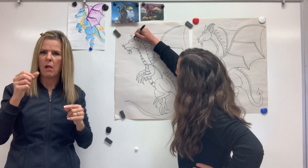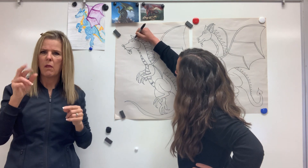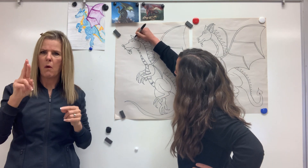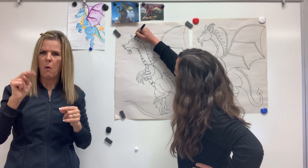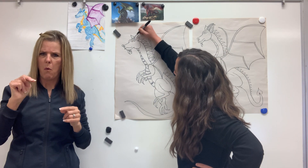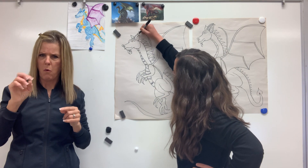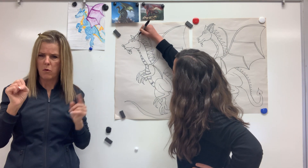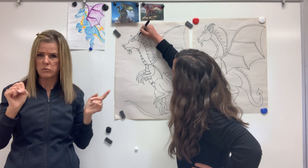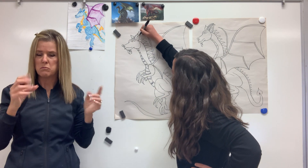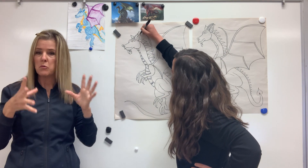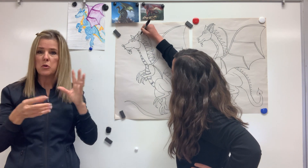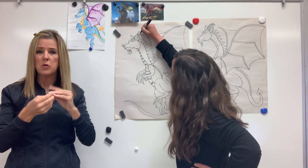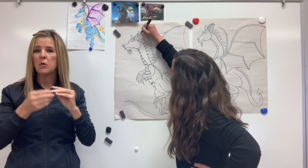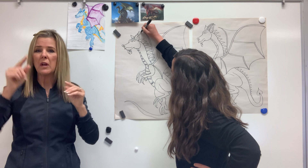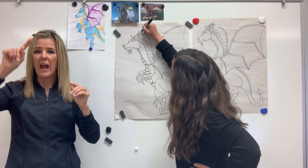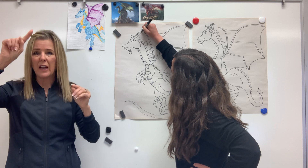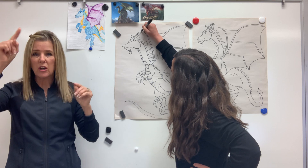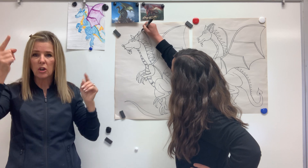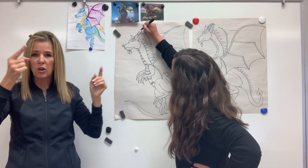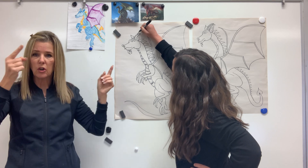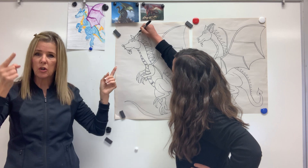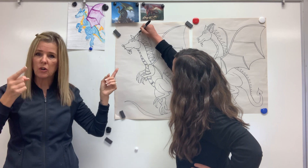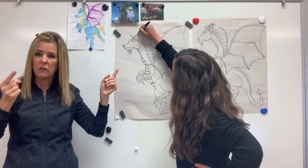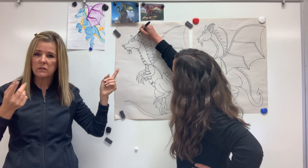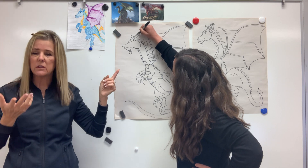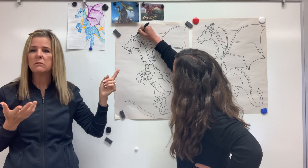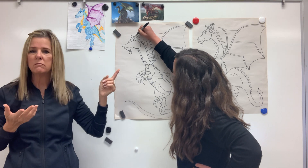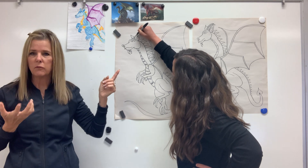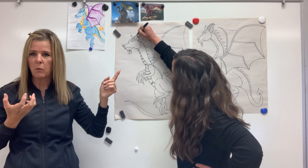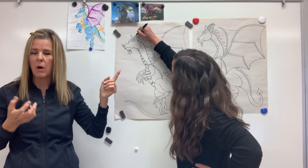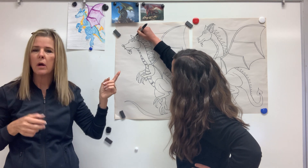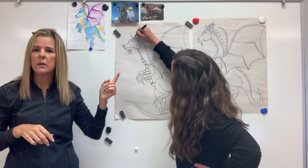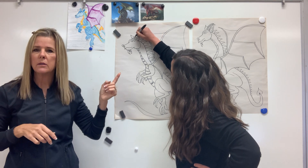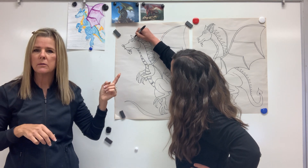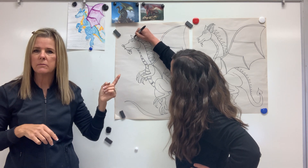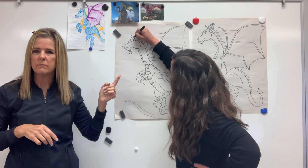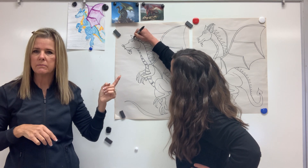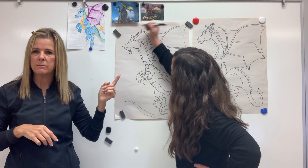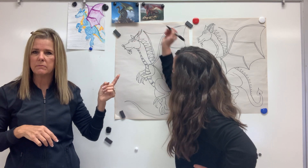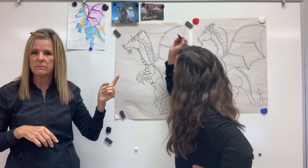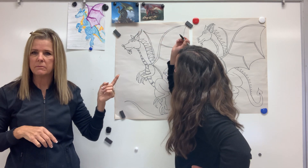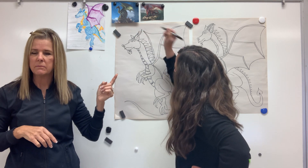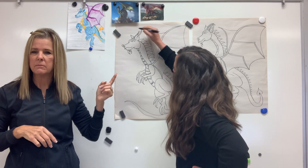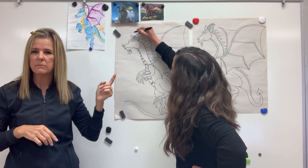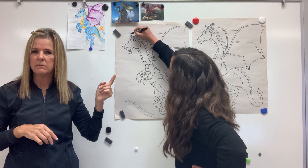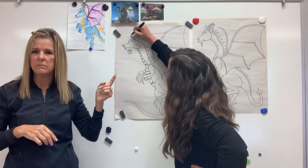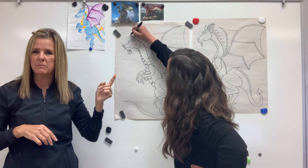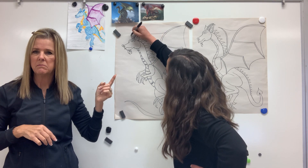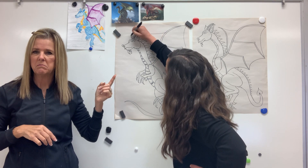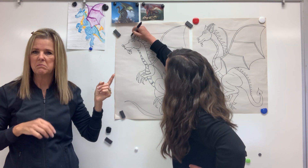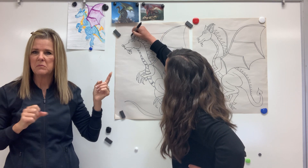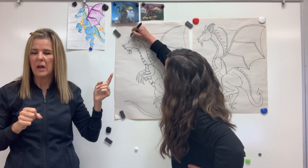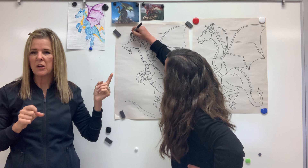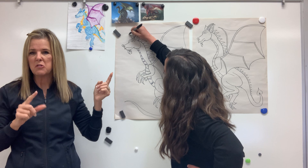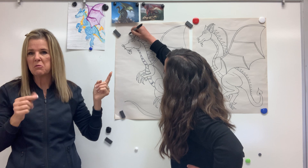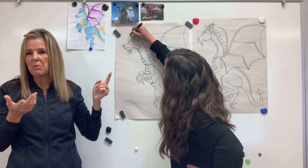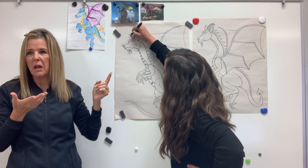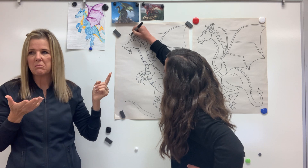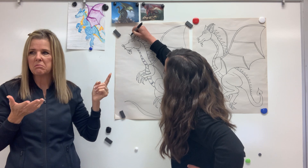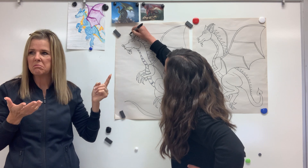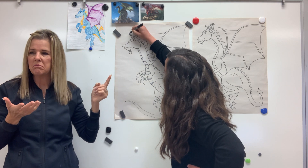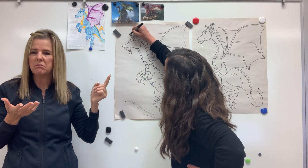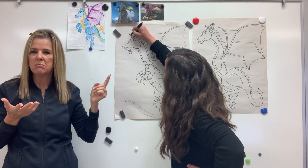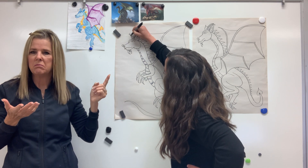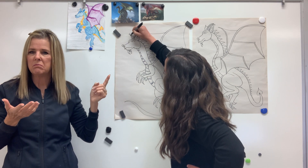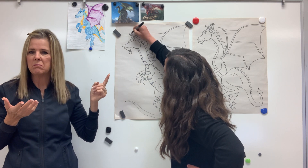face. You could add curve lines coming along the horns if you wanted to, all the way across. I could do like little,